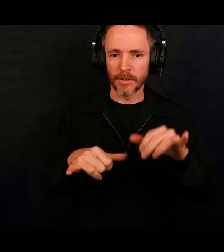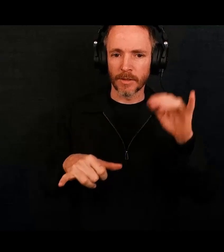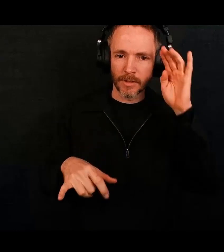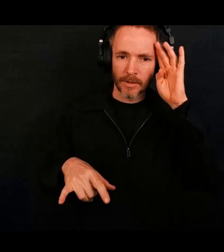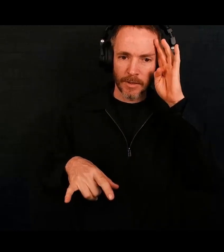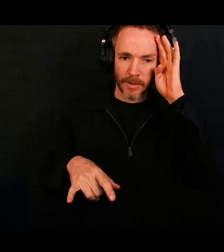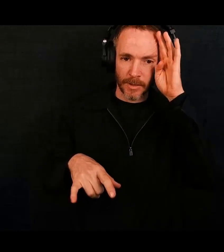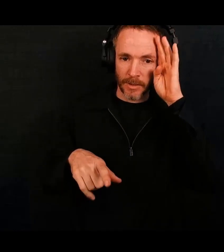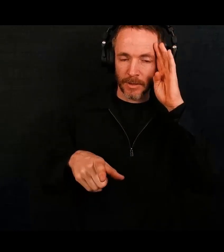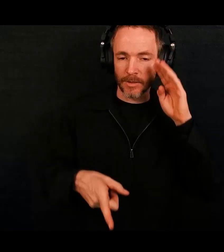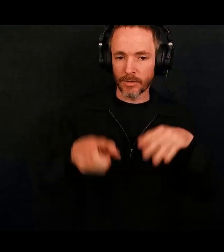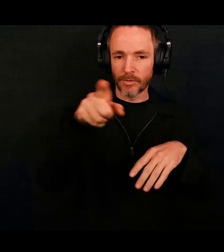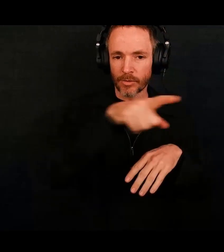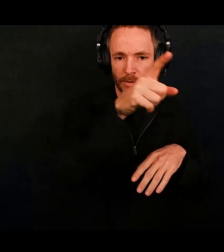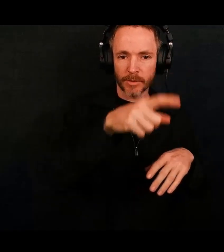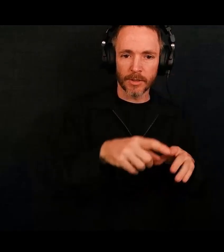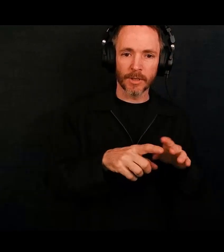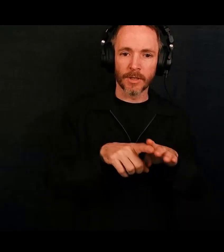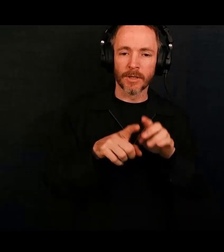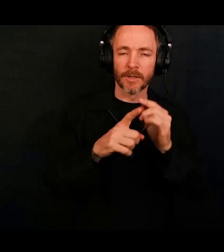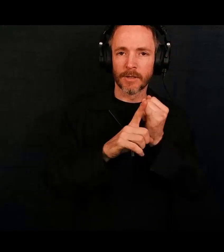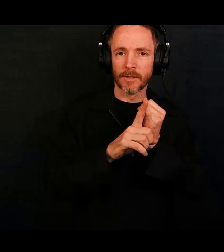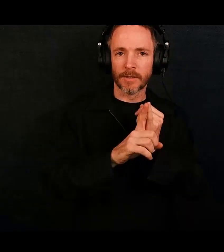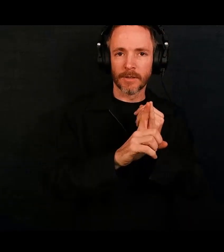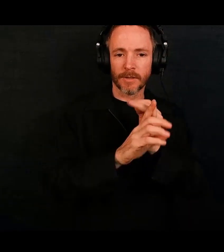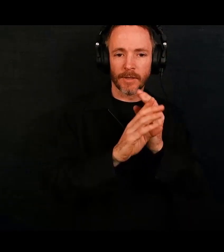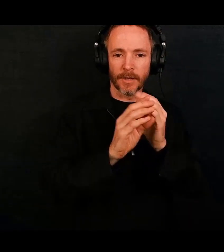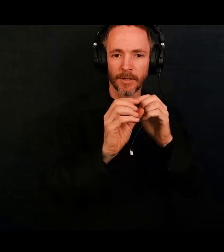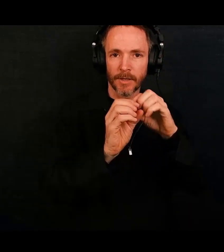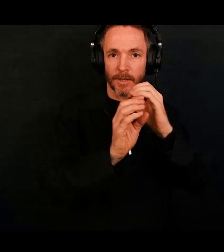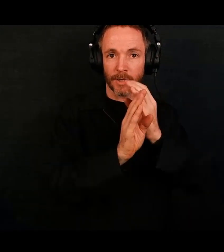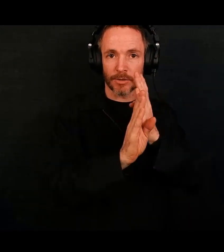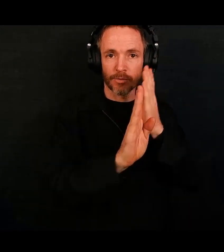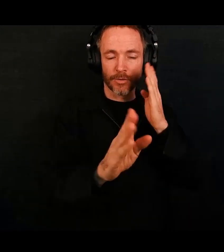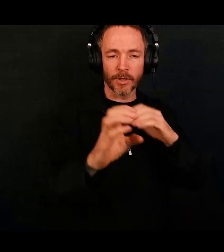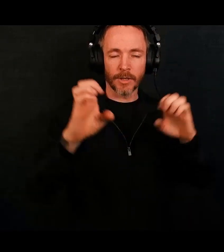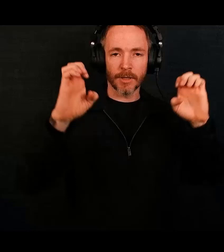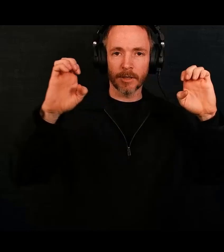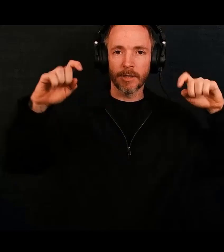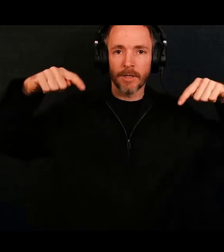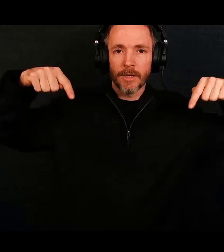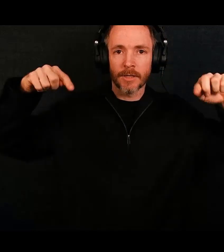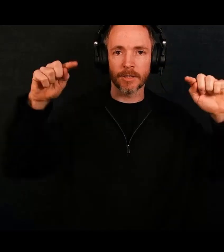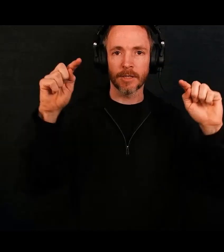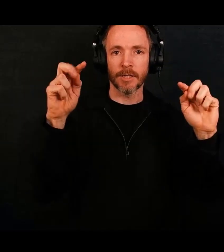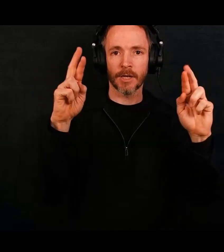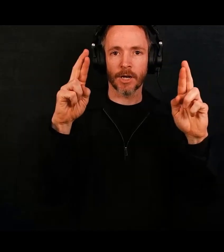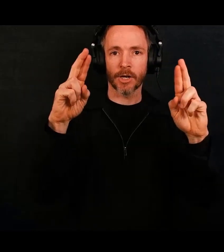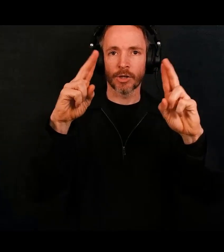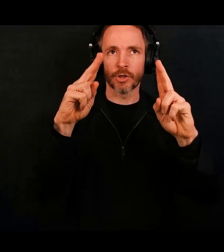dimensions. Just draw what you need, and then extrude it.